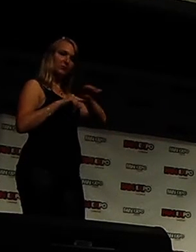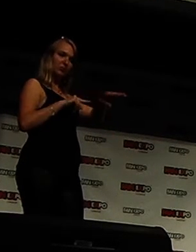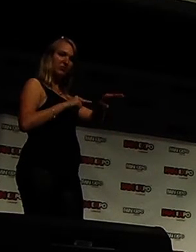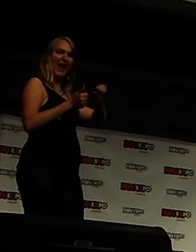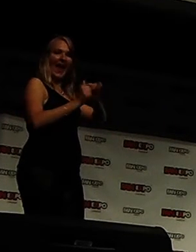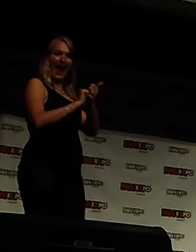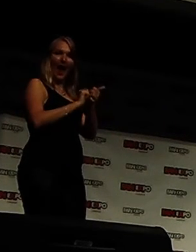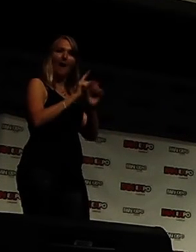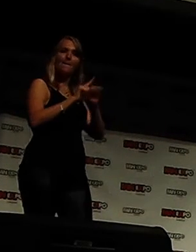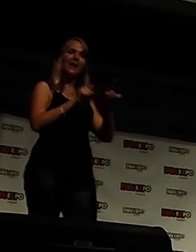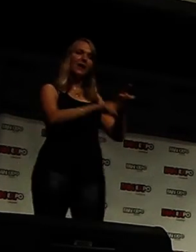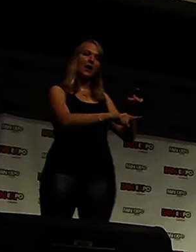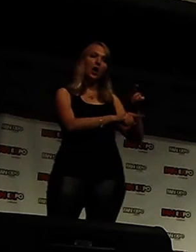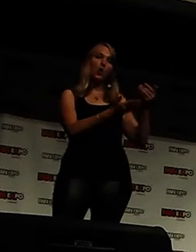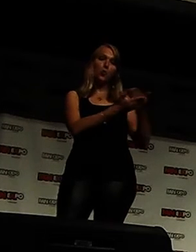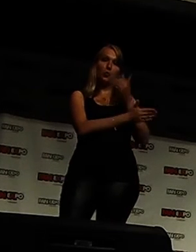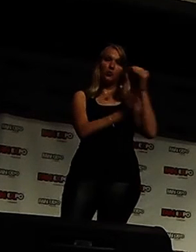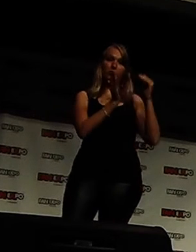Clara?